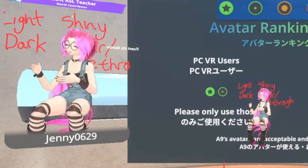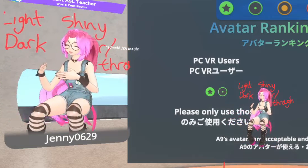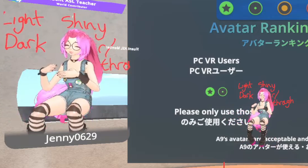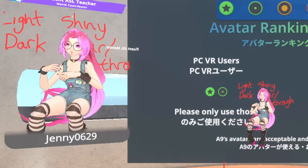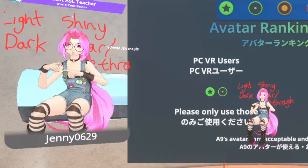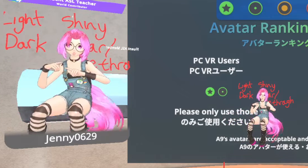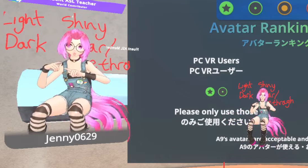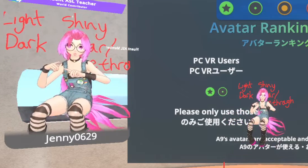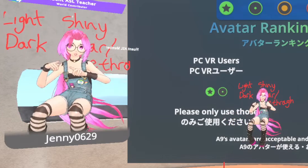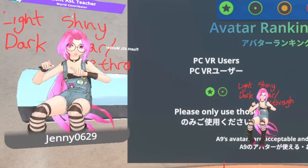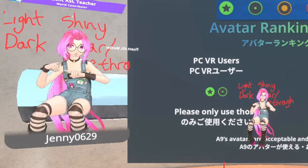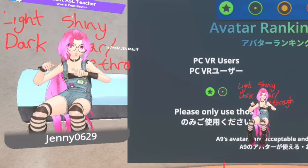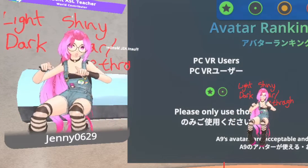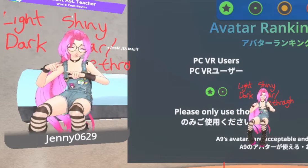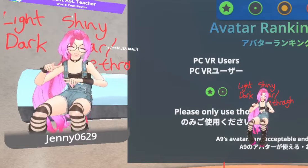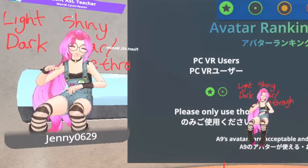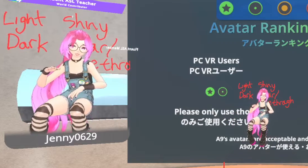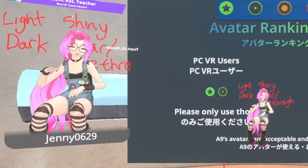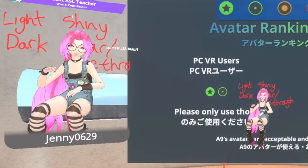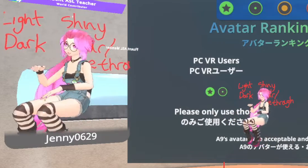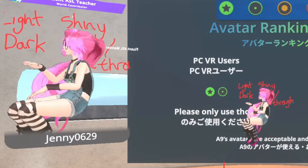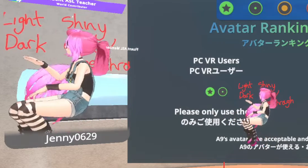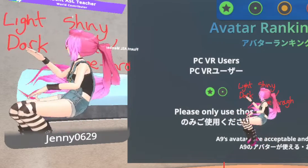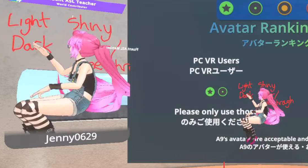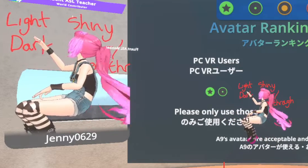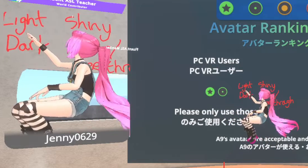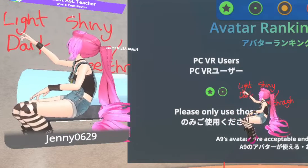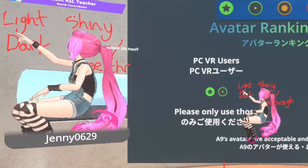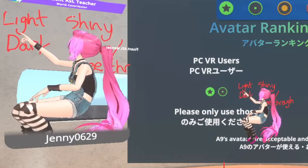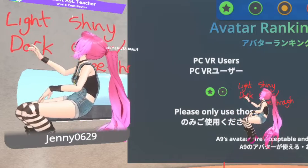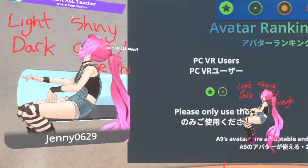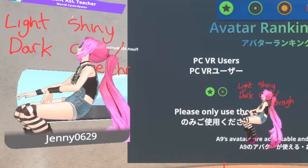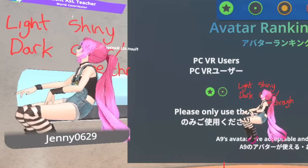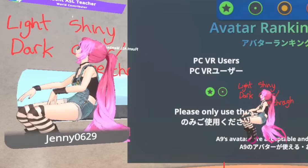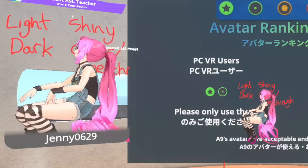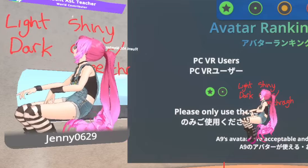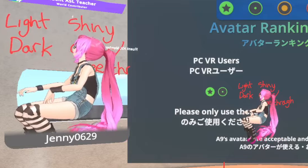so there's a lot of different ways to sign light. But